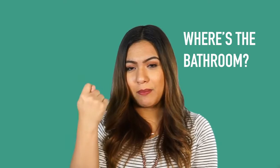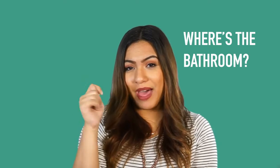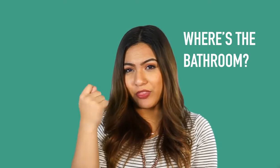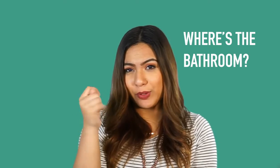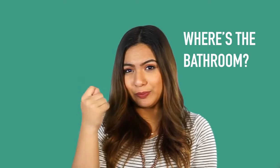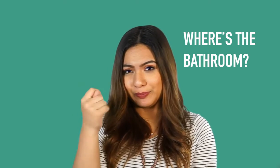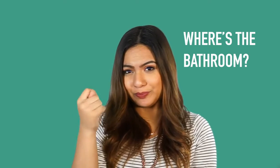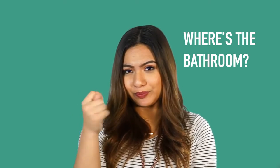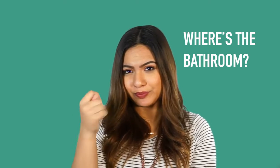Bathroom.